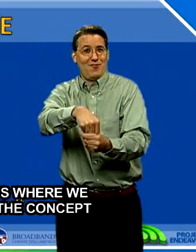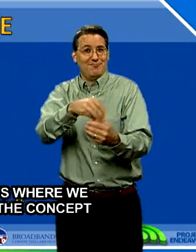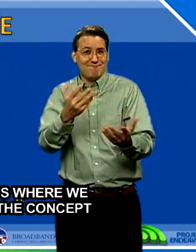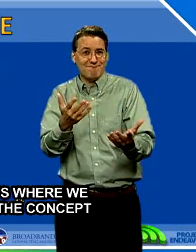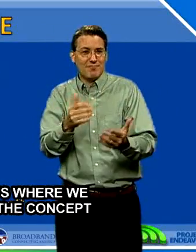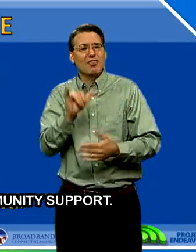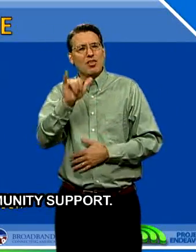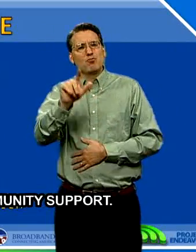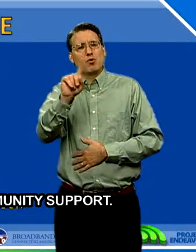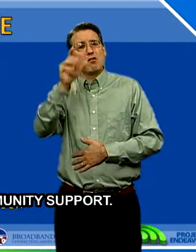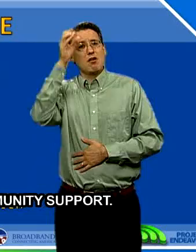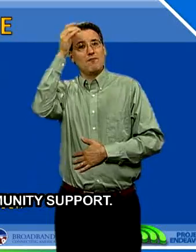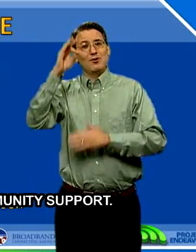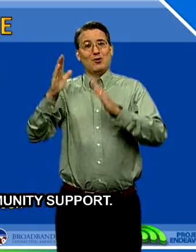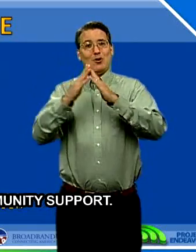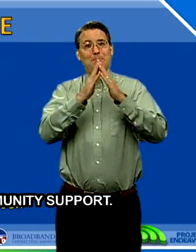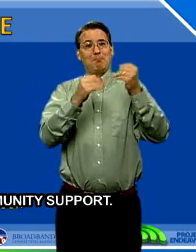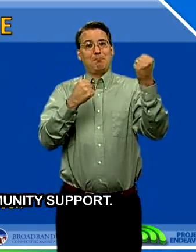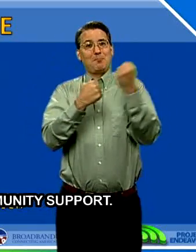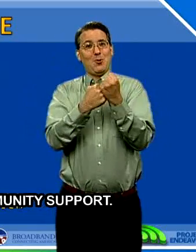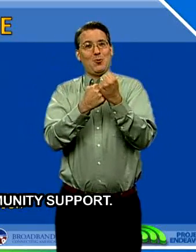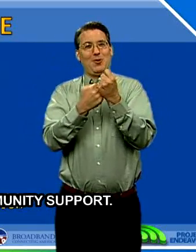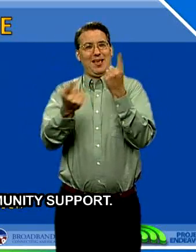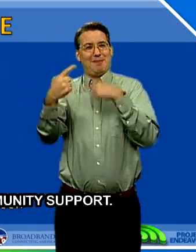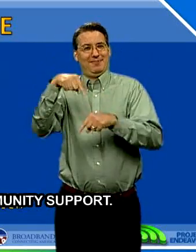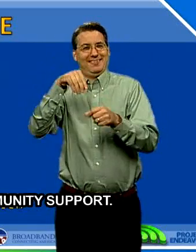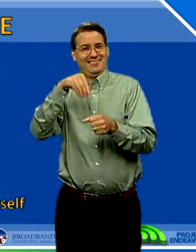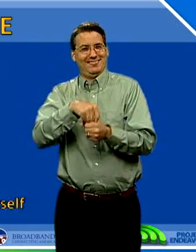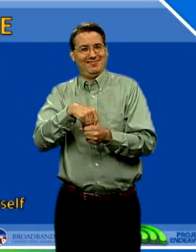have the concept of community support.